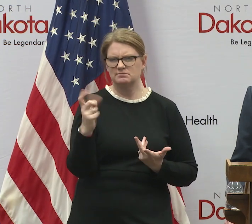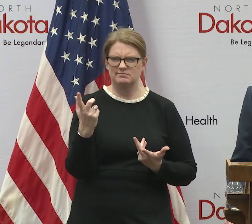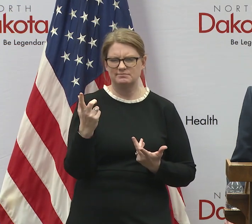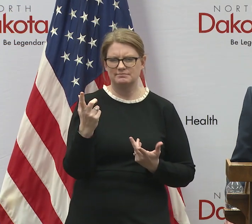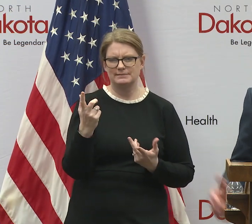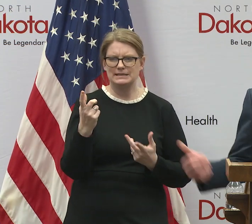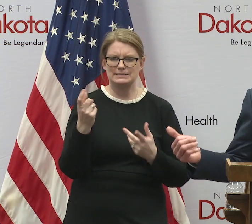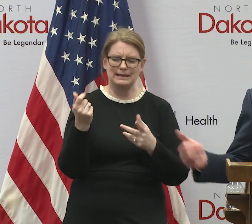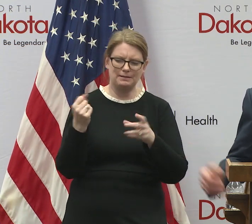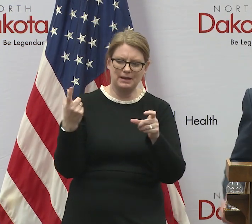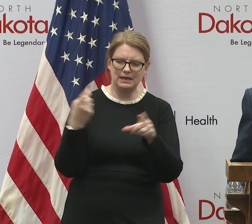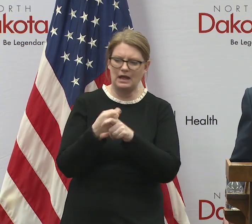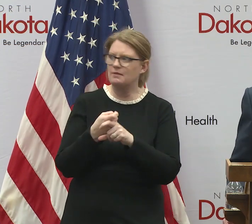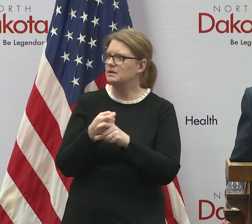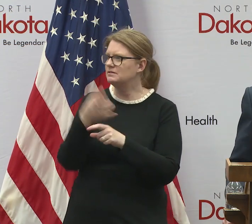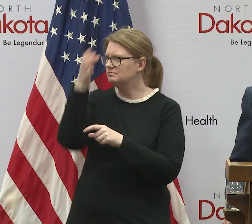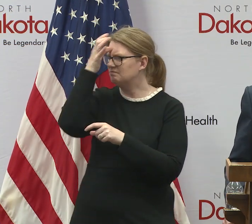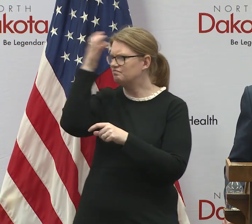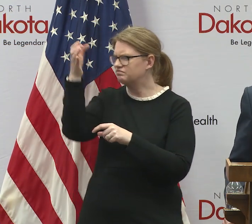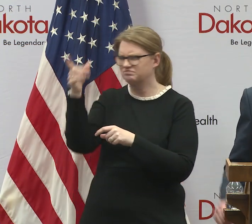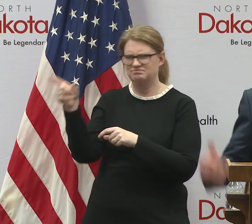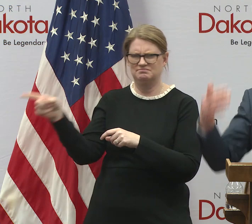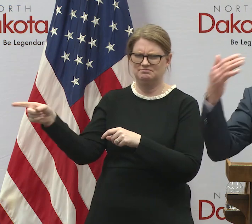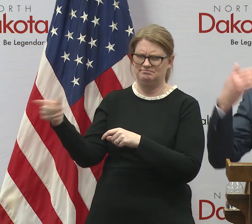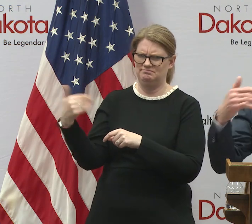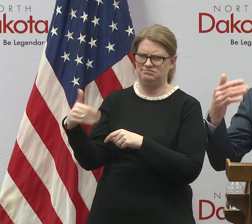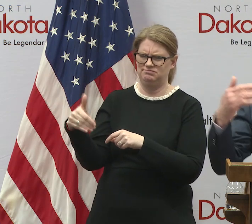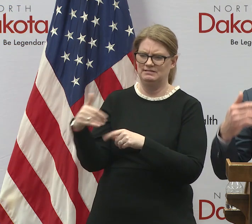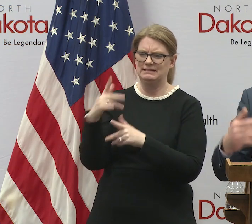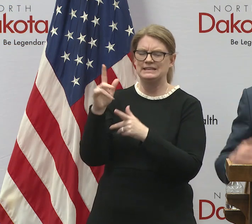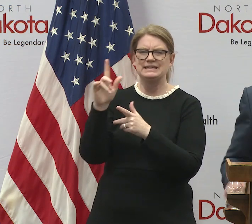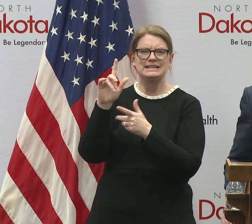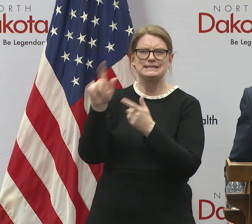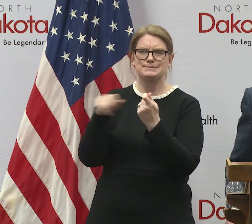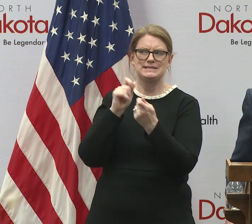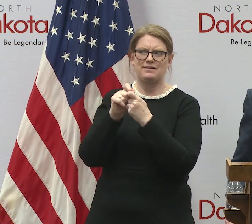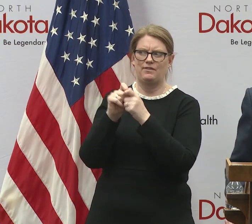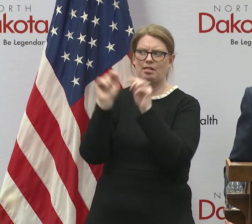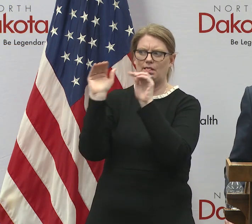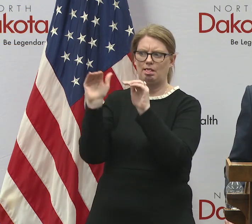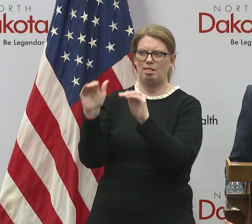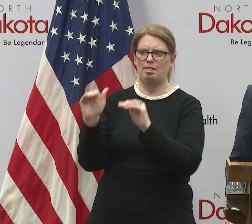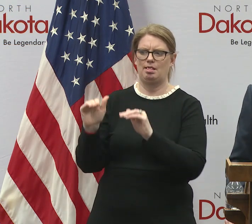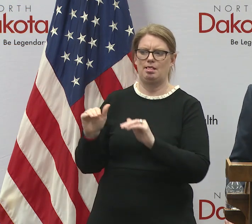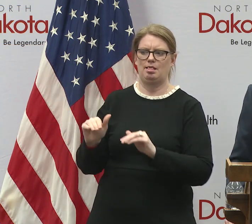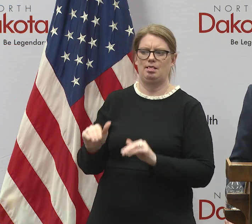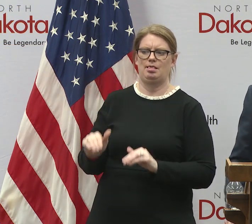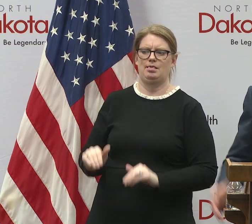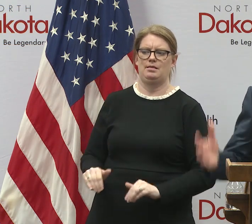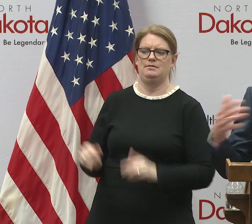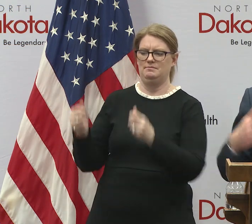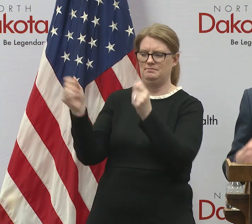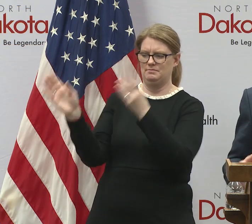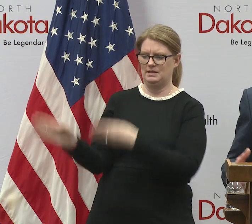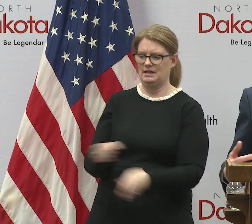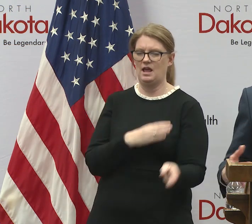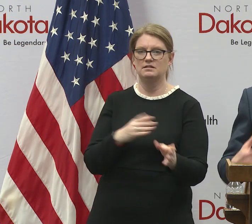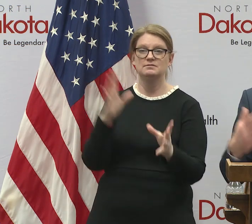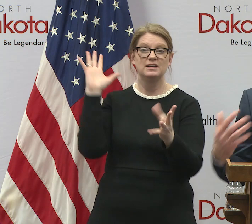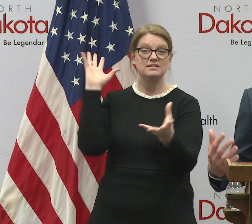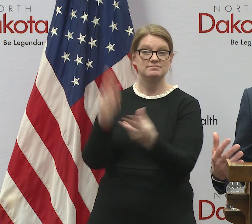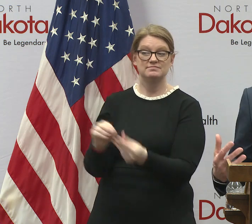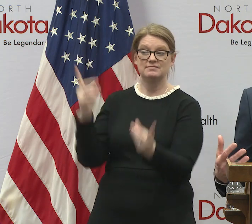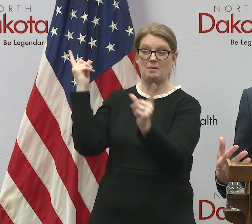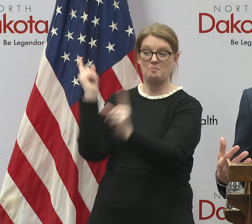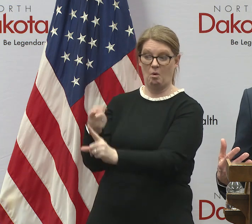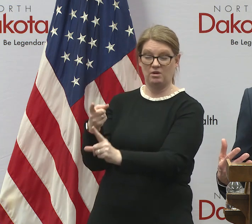that's a little bit complicated. Brent knows it by heart. It's a detailed waterfall, but it basically, if you sum up the whole thing, for